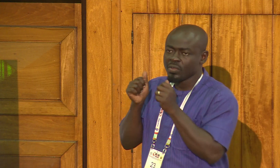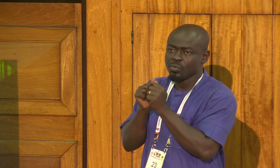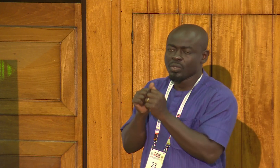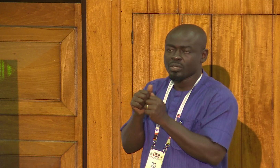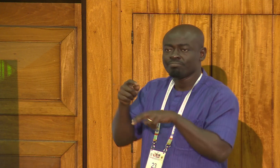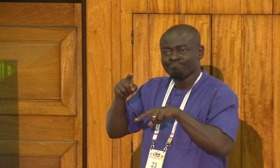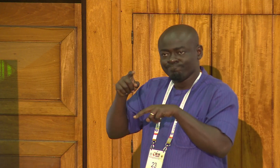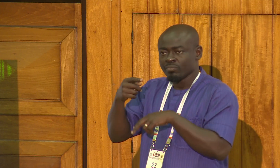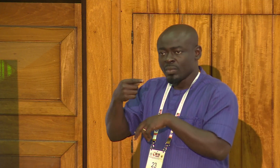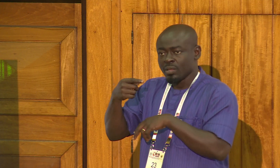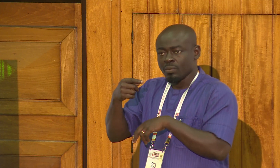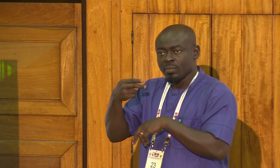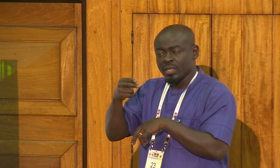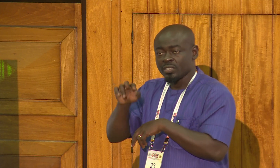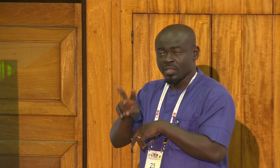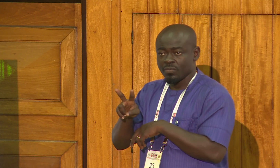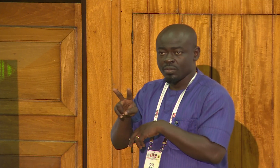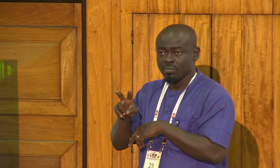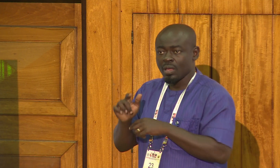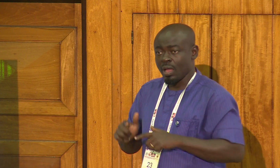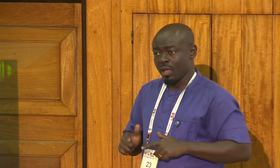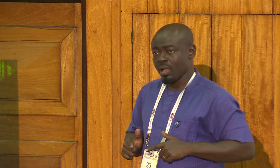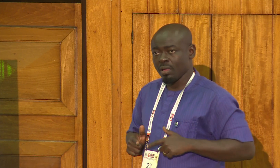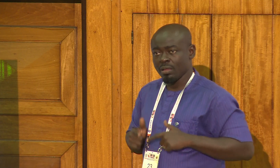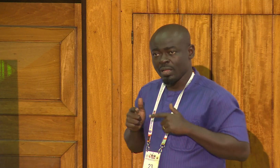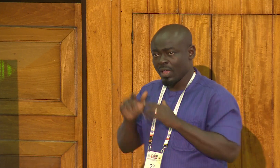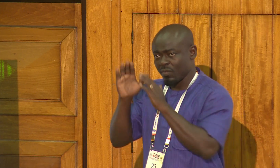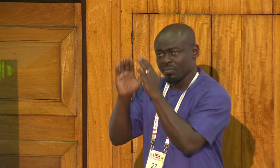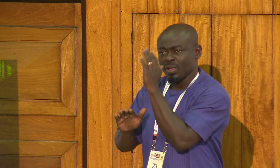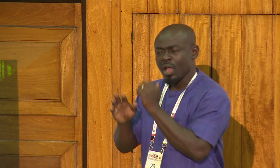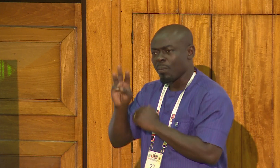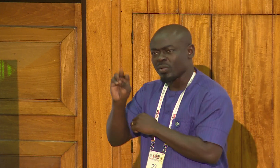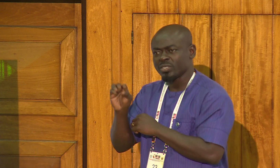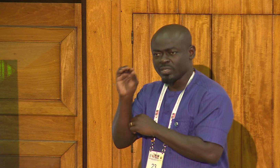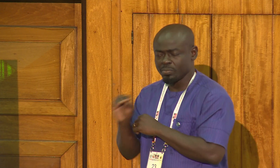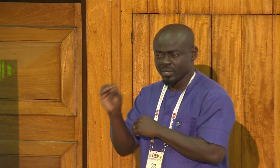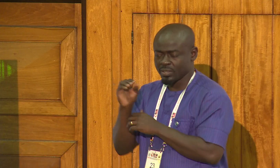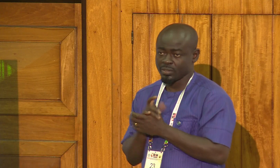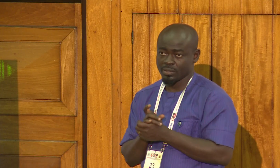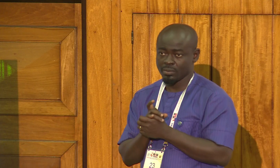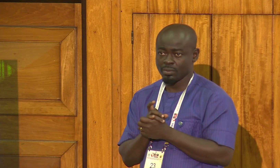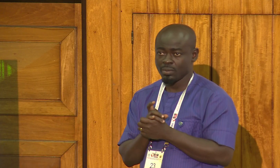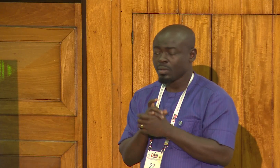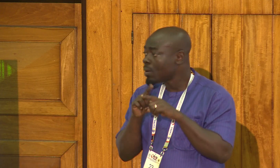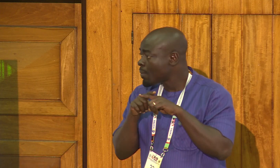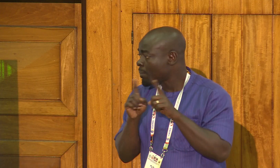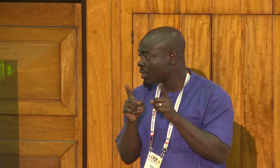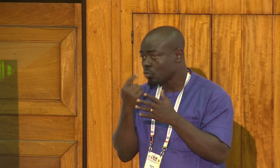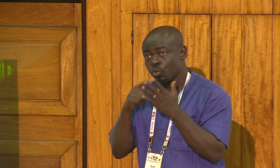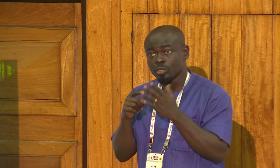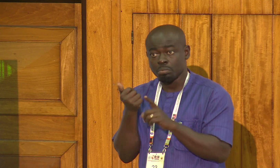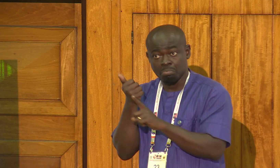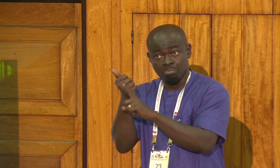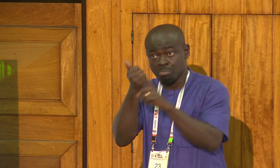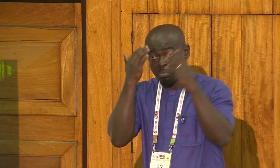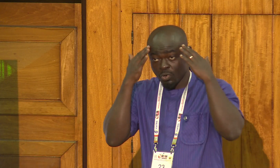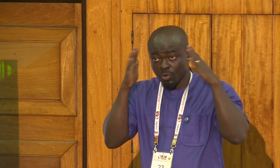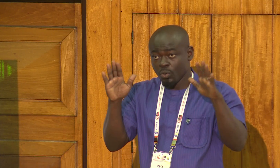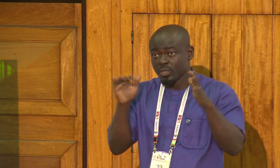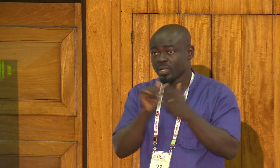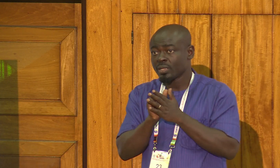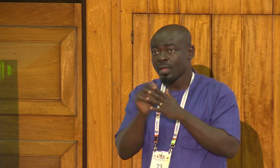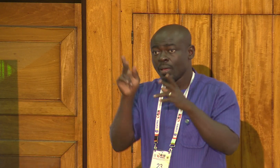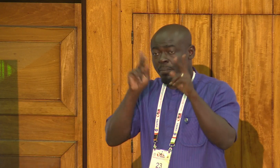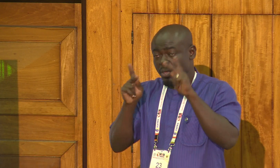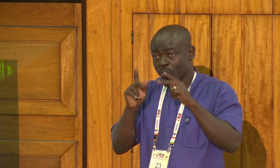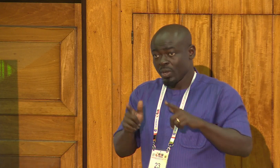that has life expectancy has increased by nearly 60%. However, what you may not know is that people living